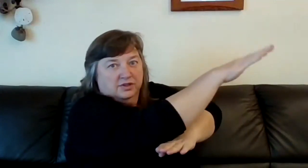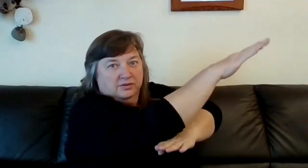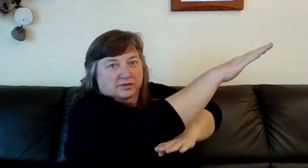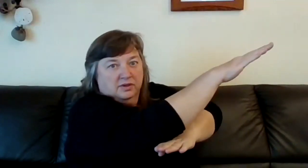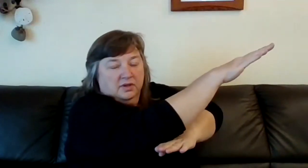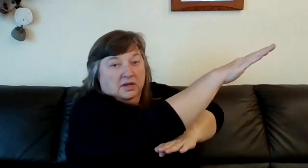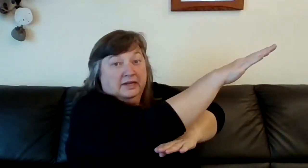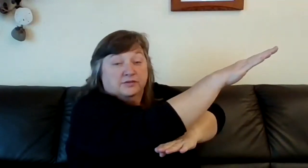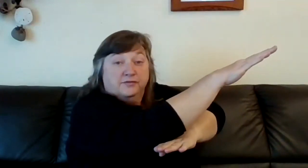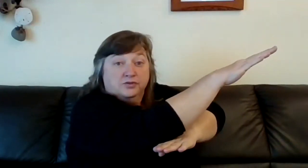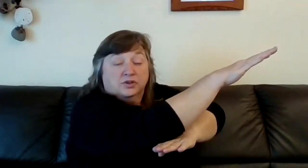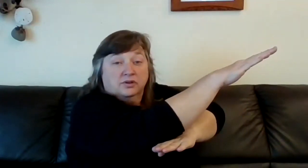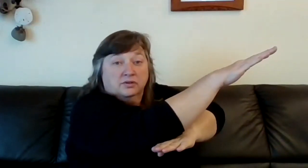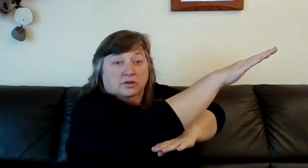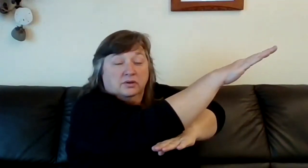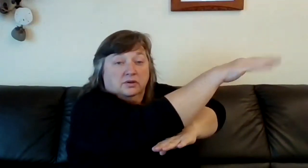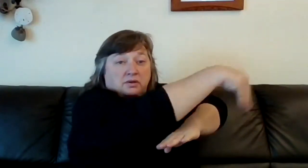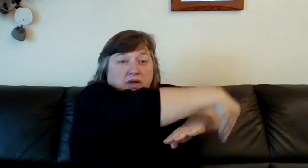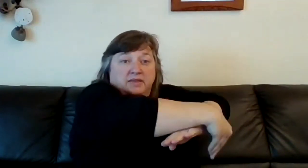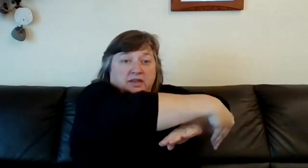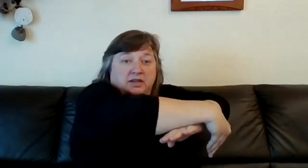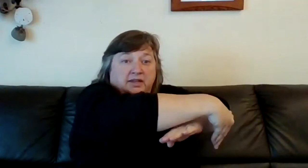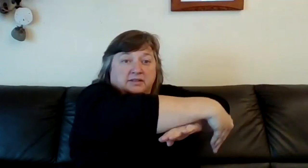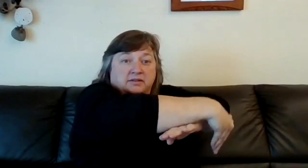afternoon. It's the future. And then night.